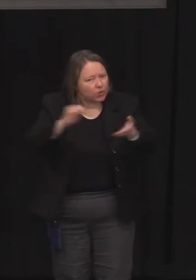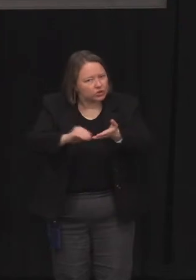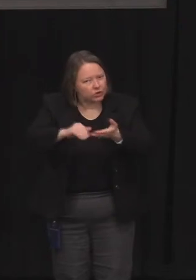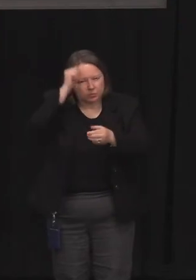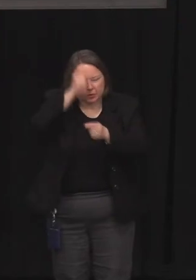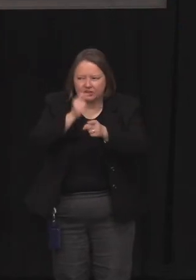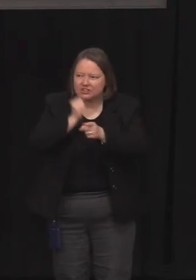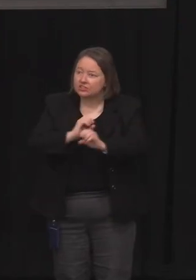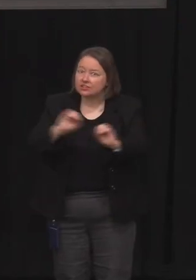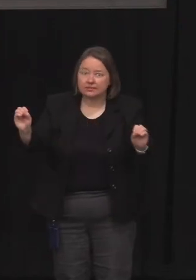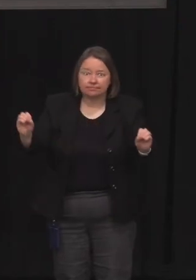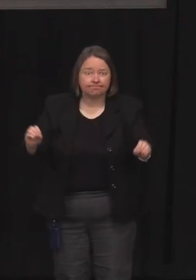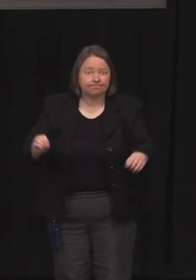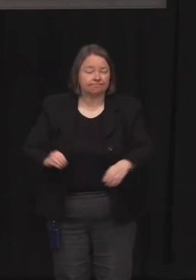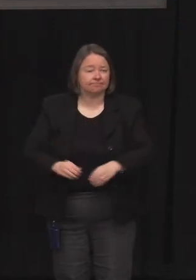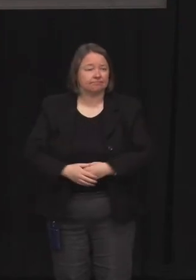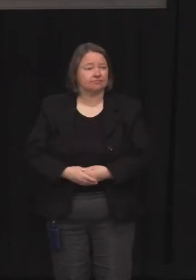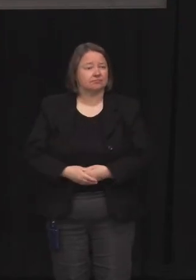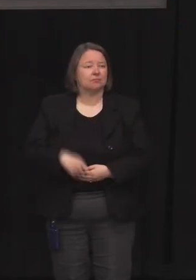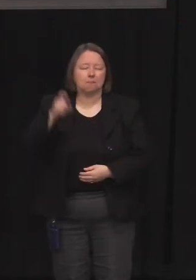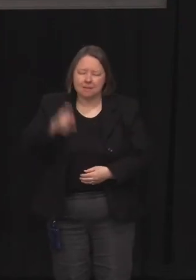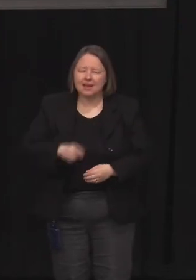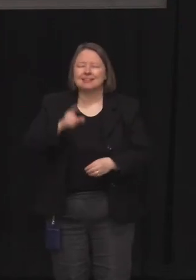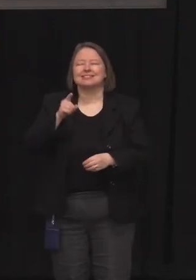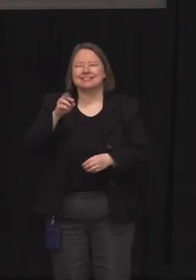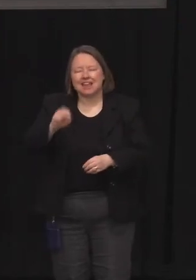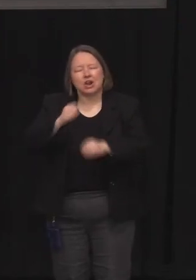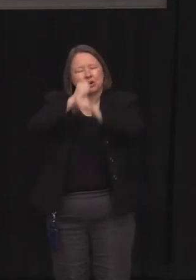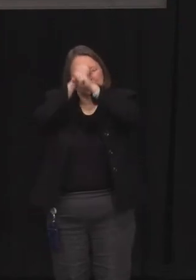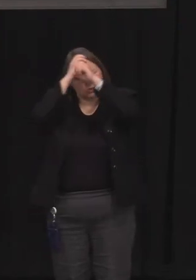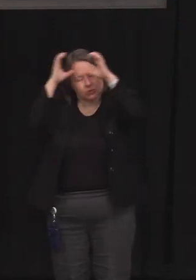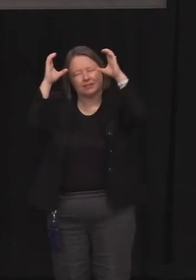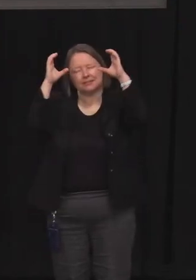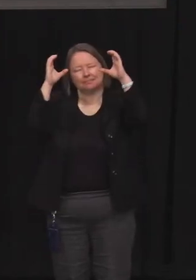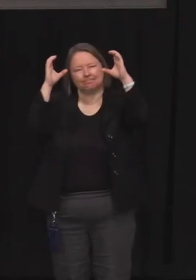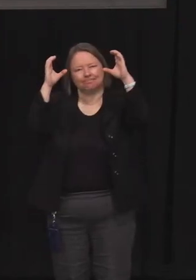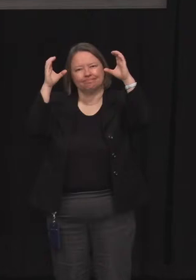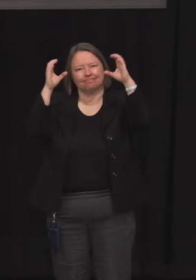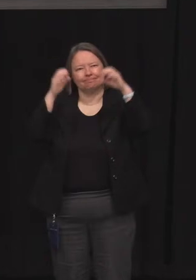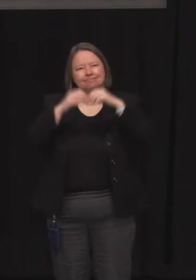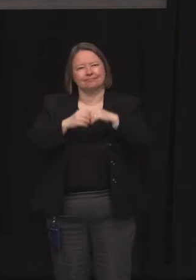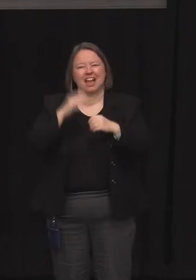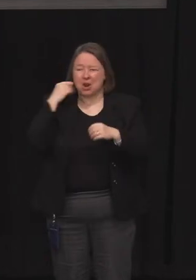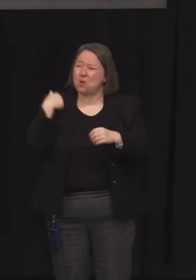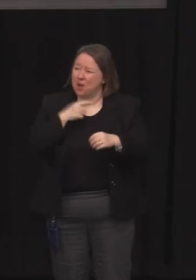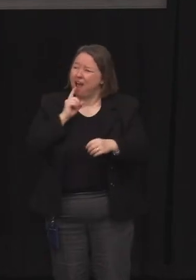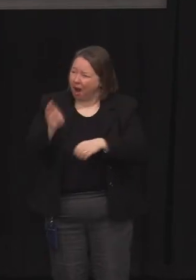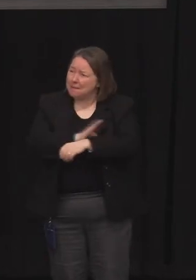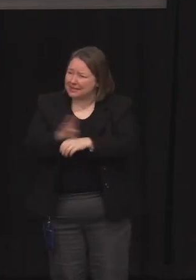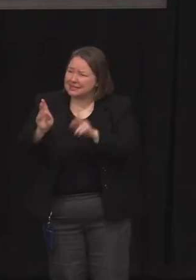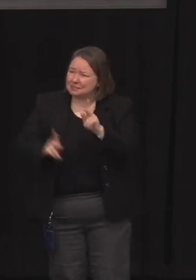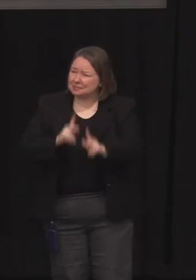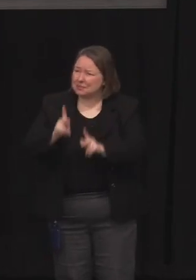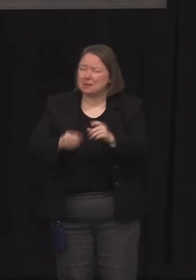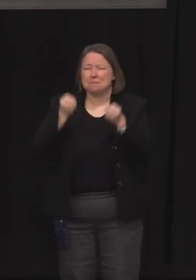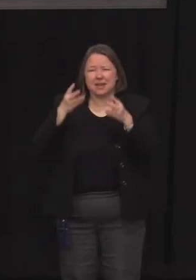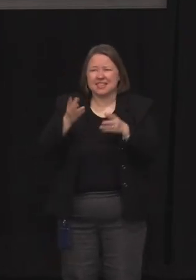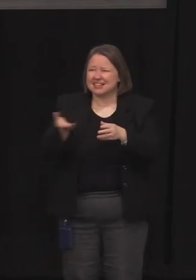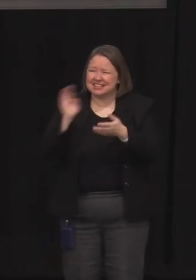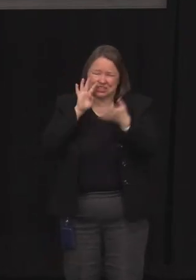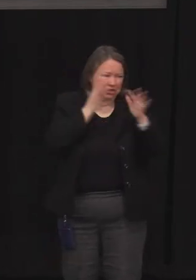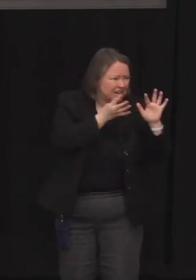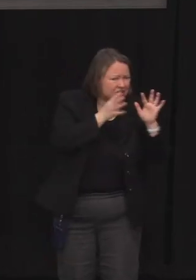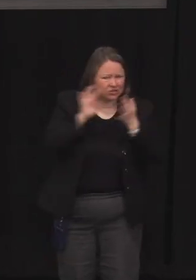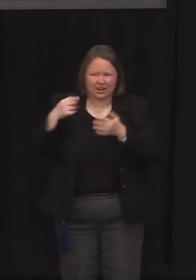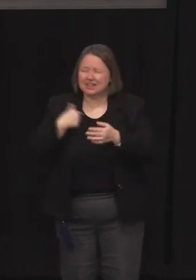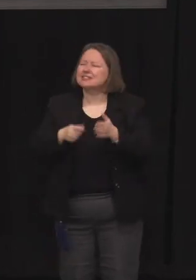brothers and sisters. We gotta dare to dream. You see, I know we are busy people. We have a lot of distractions.